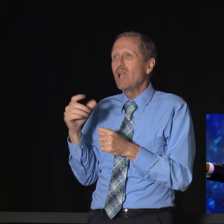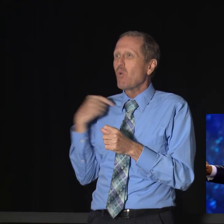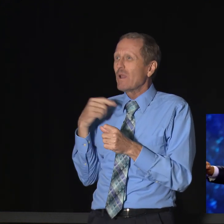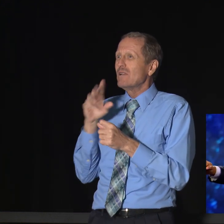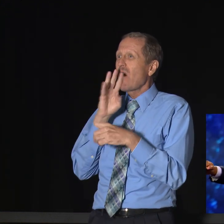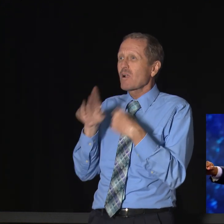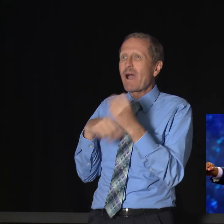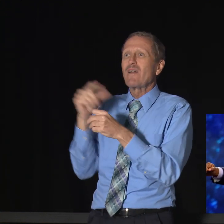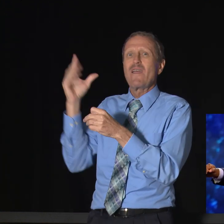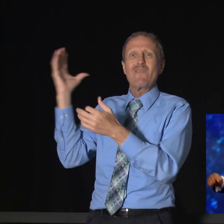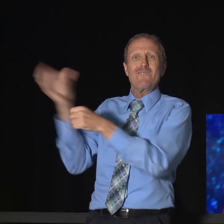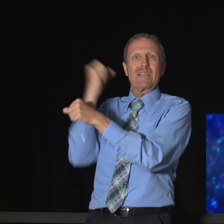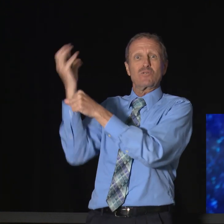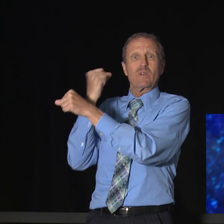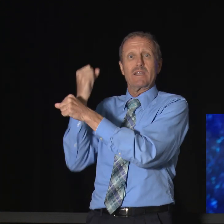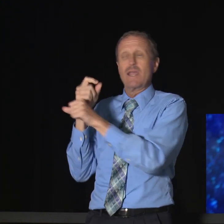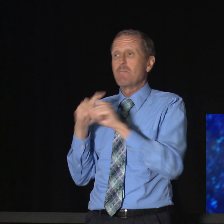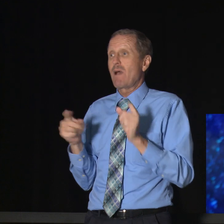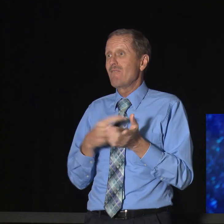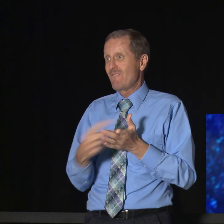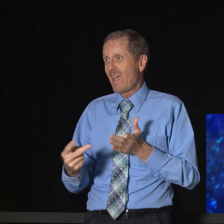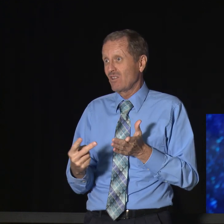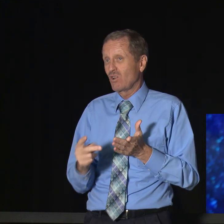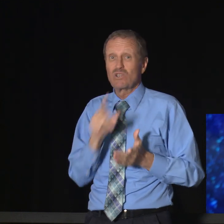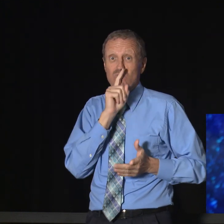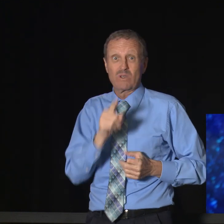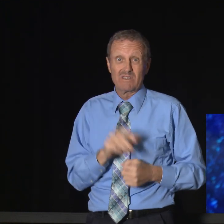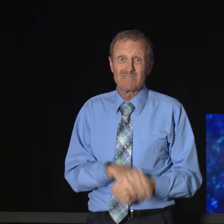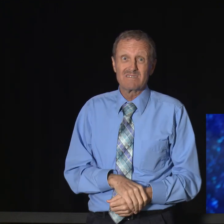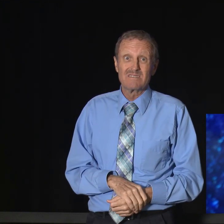victory. But failure is real.